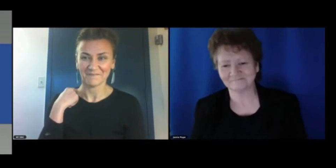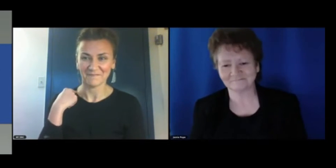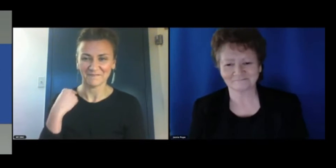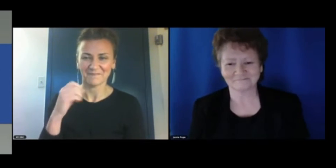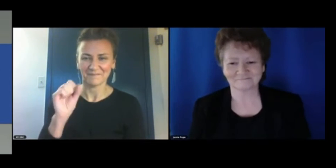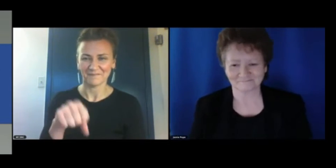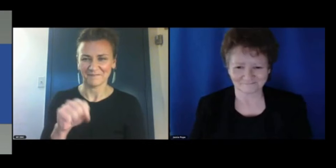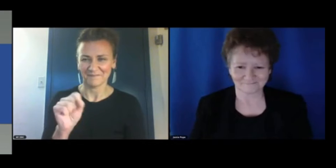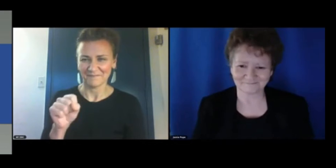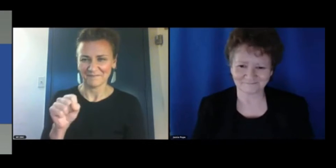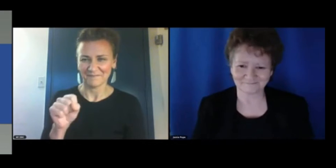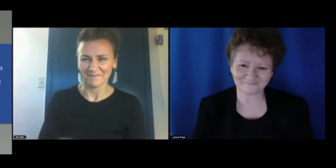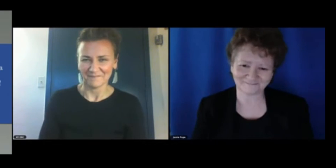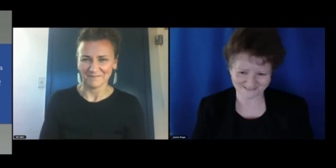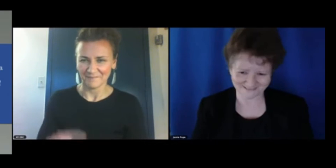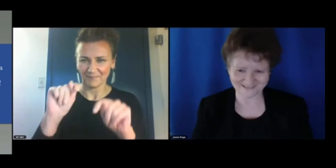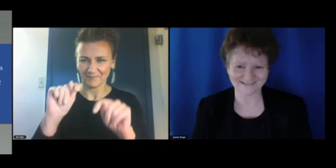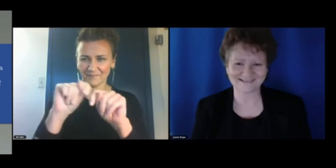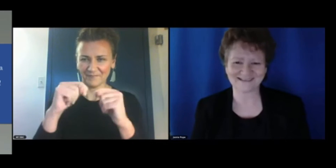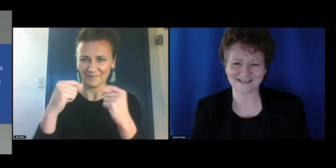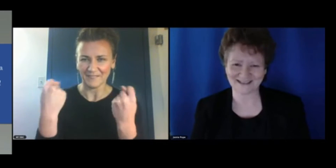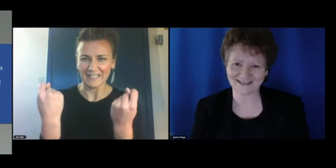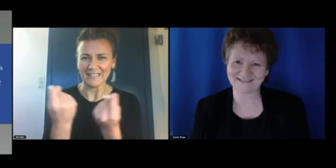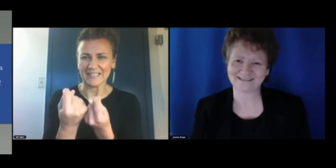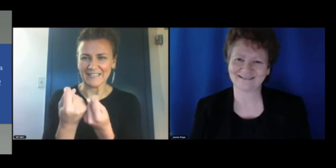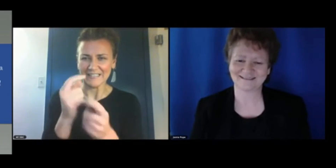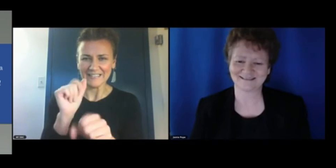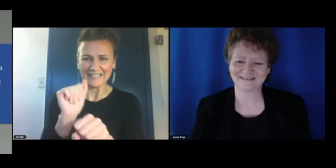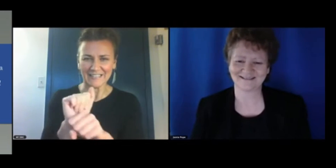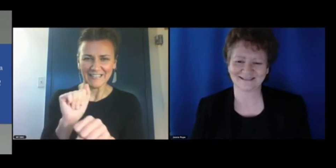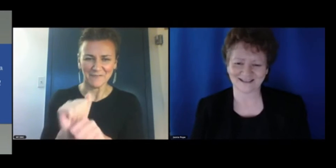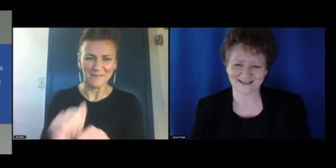It's a beautiful partnership.